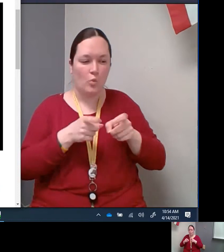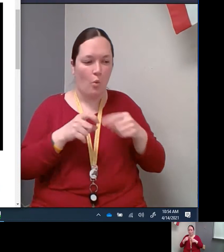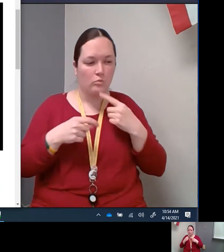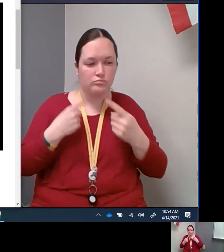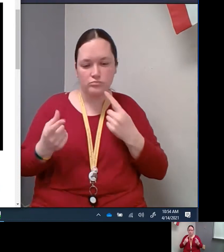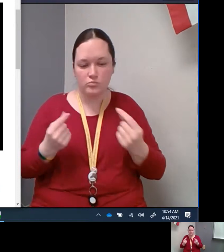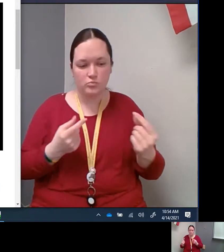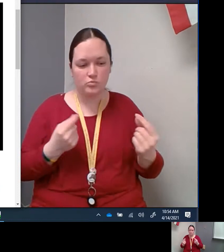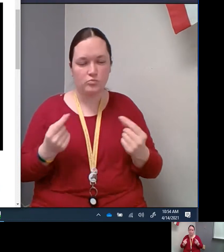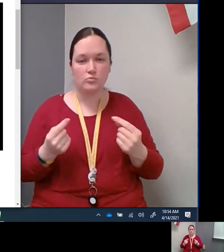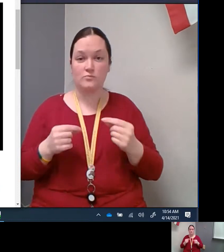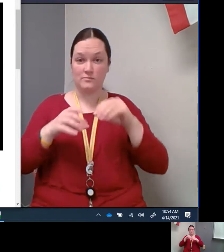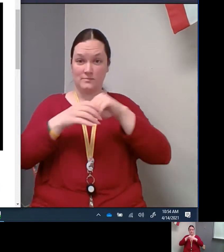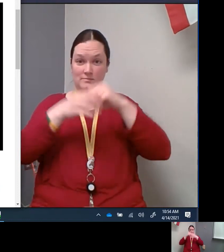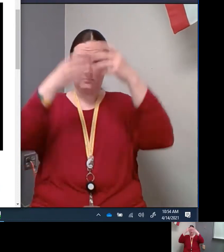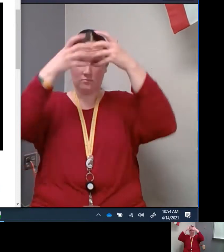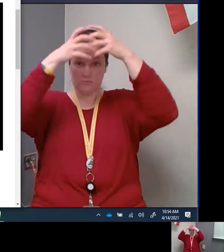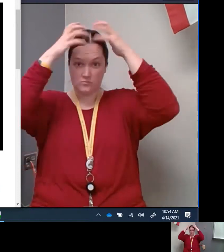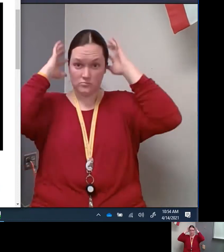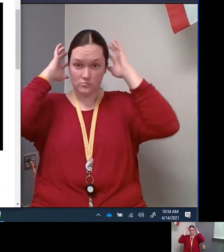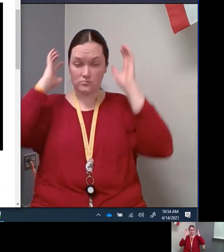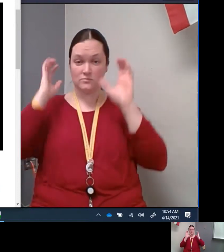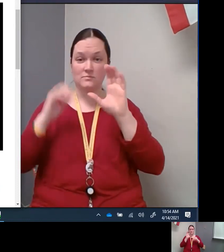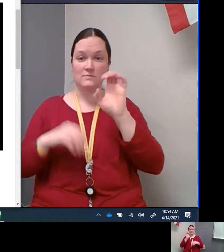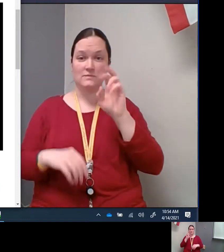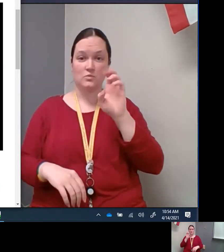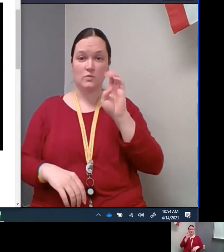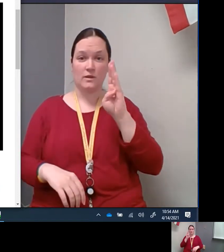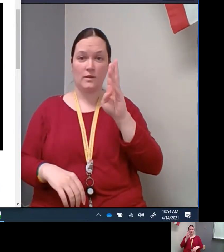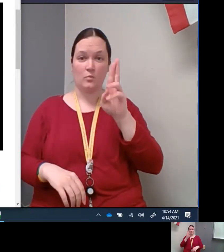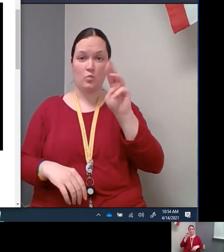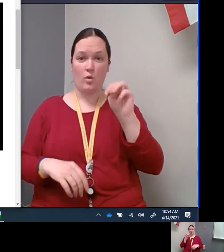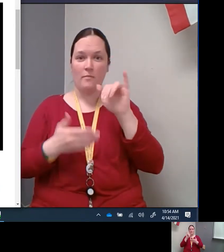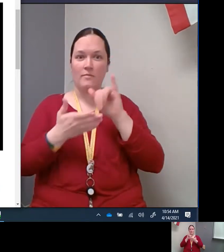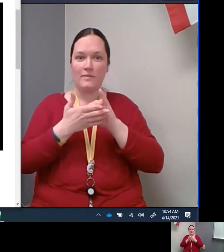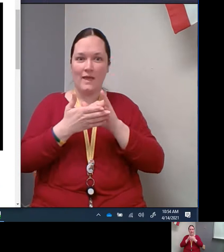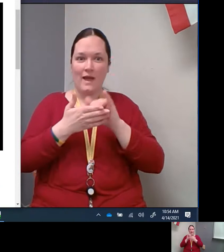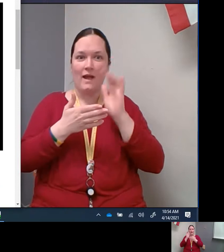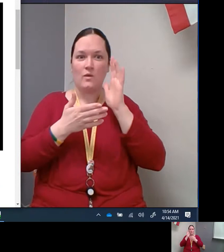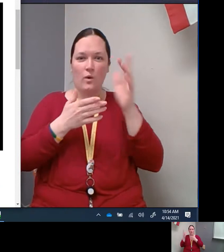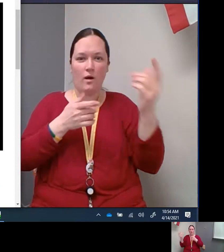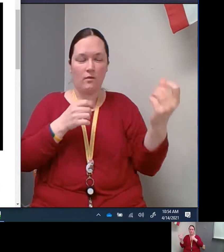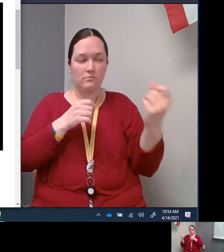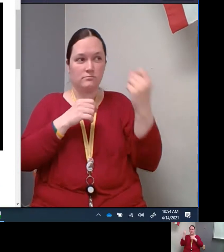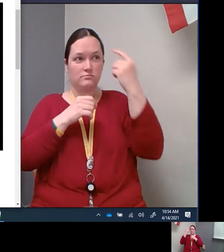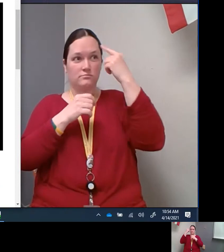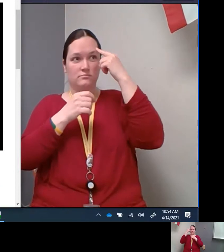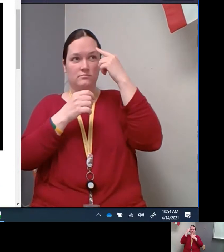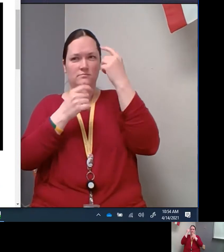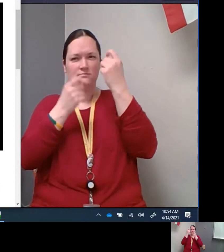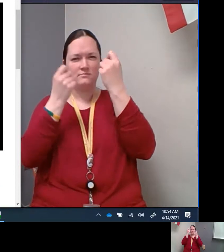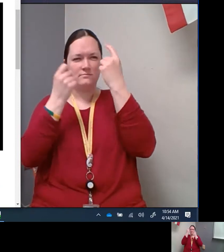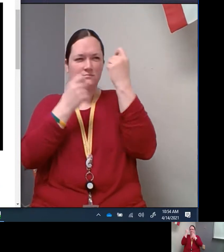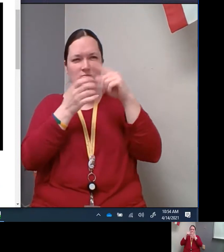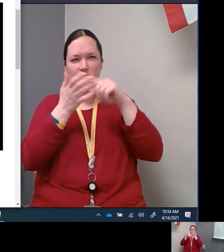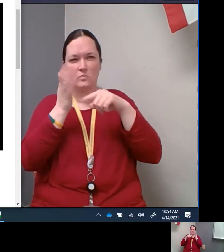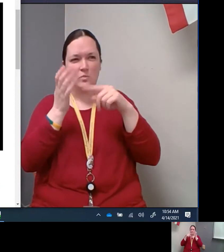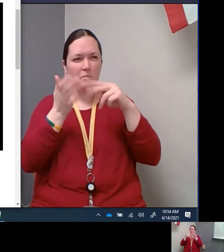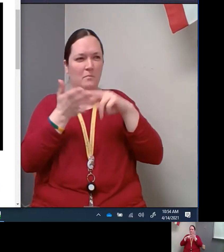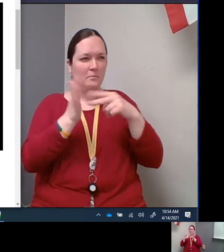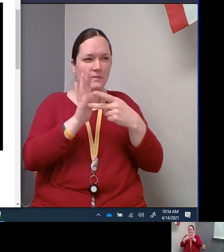level of the cerebrum. What's the function of the cerebrum? That's integration. So what we're doing is making sense of all that data that comes in.